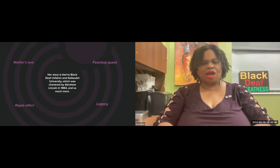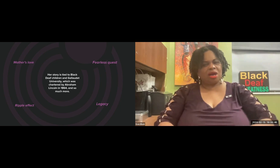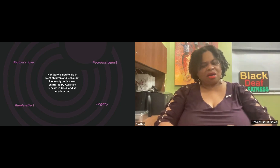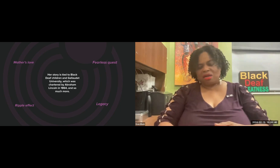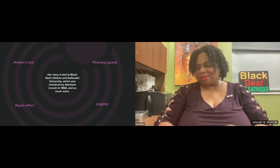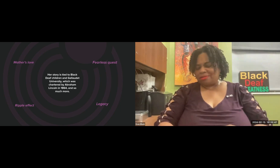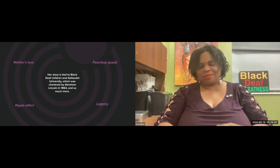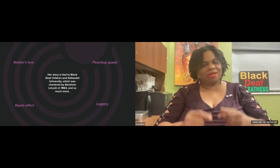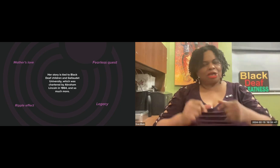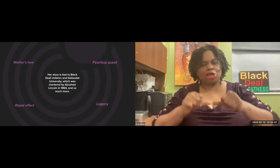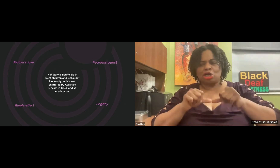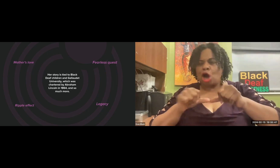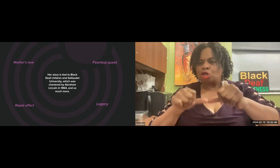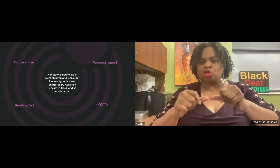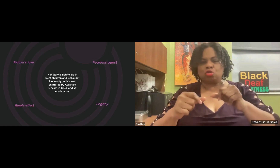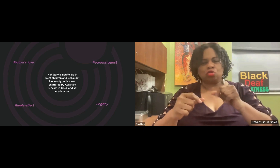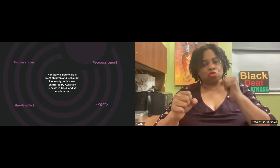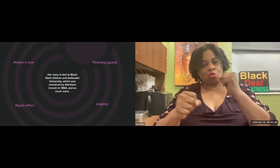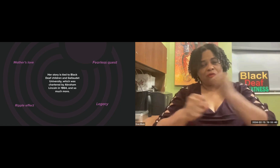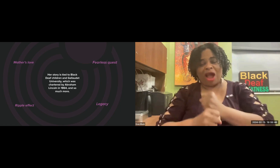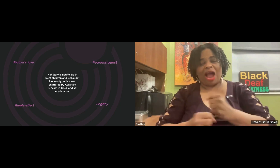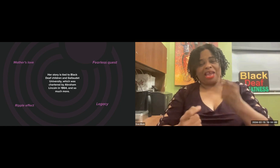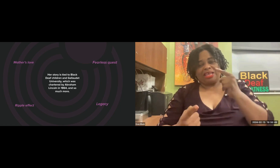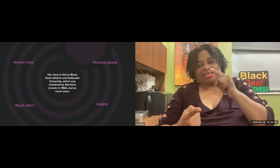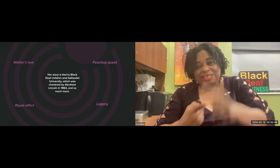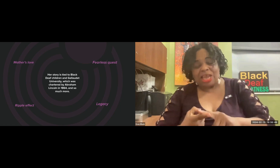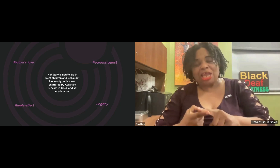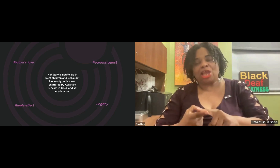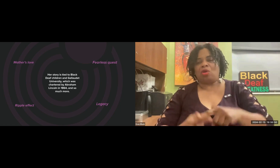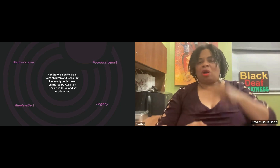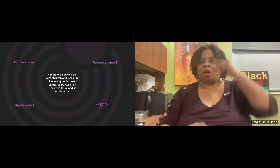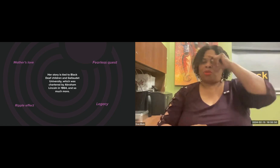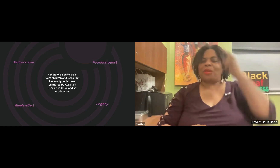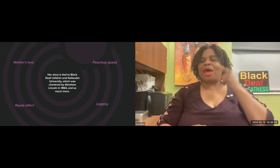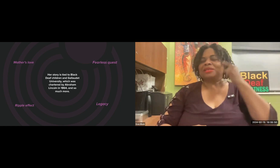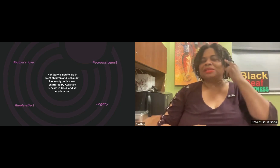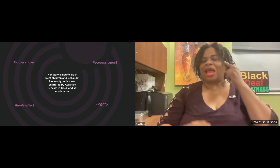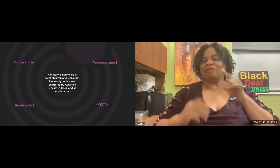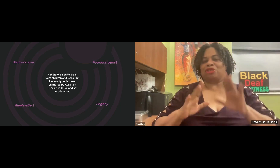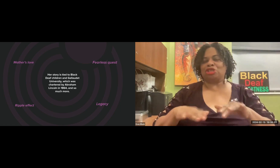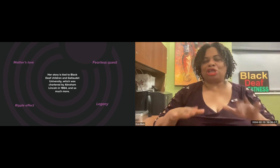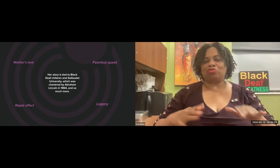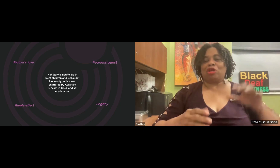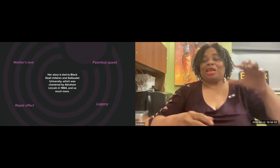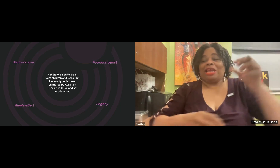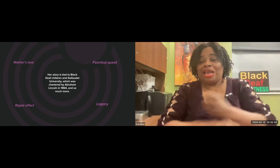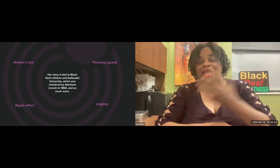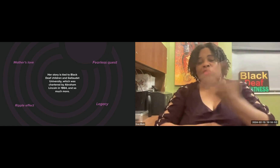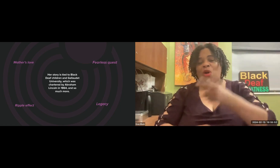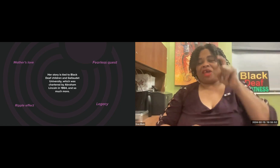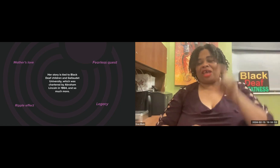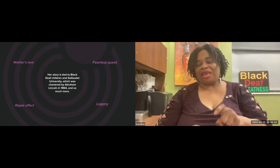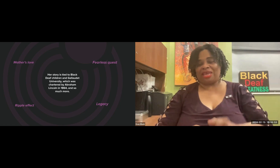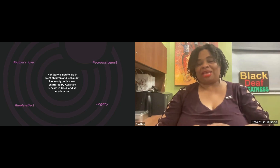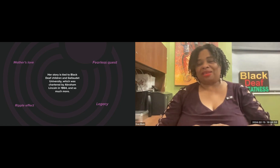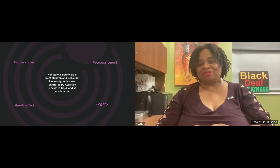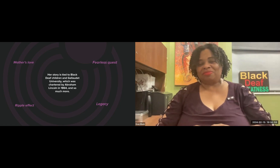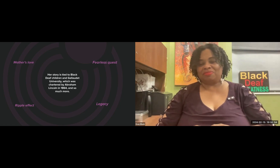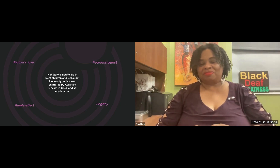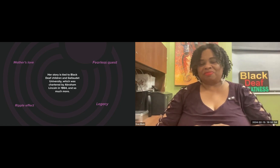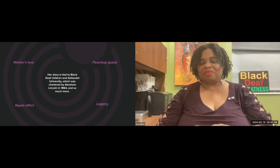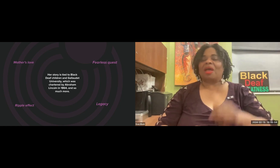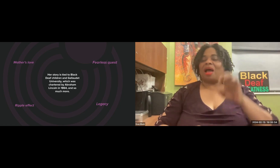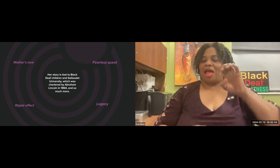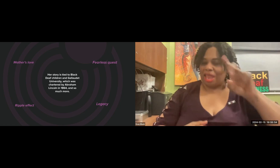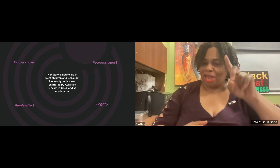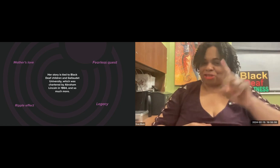so very brave. She fought back against injustice, and she did not let the powers that be move her. She said, "I